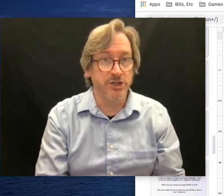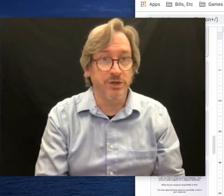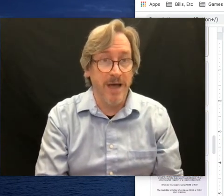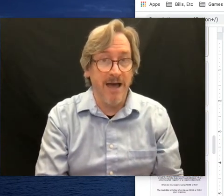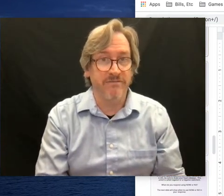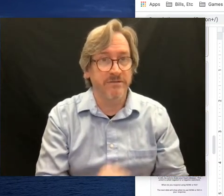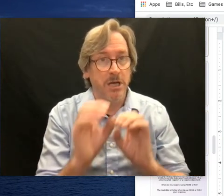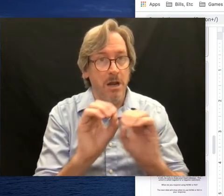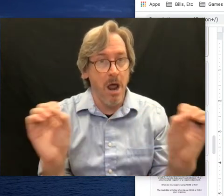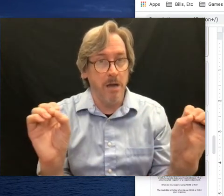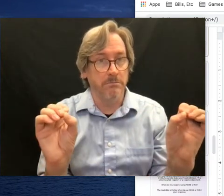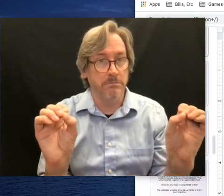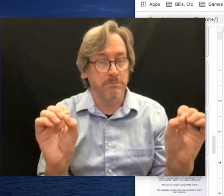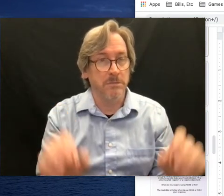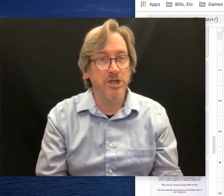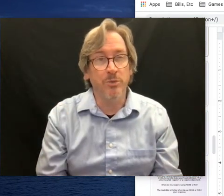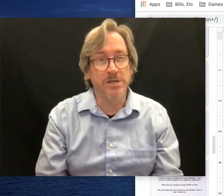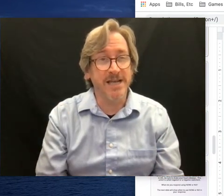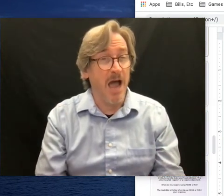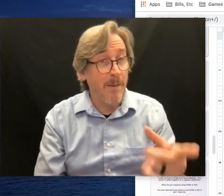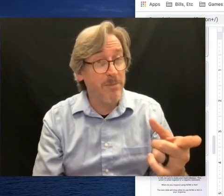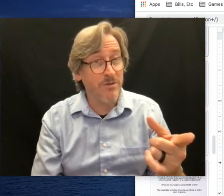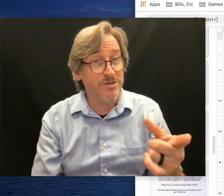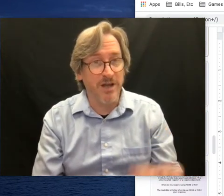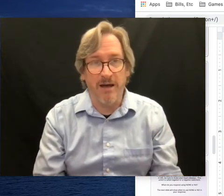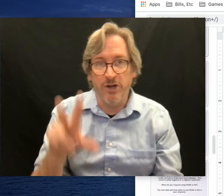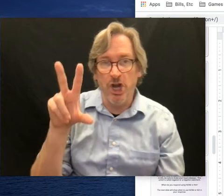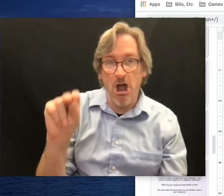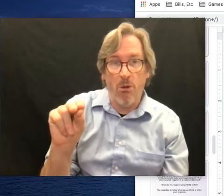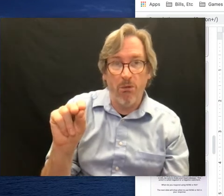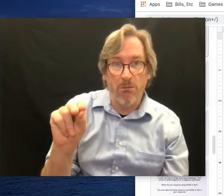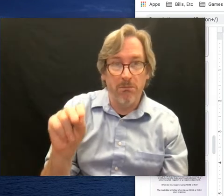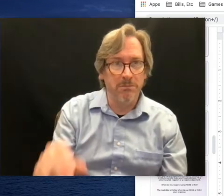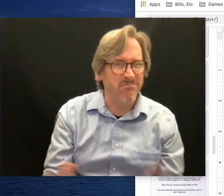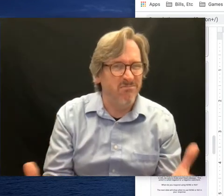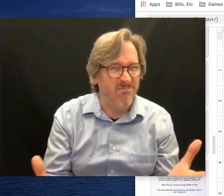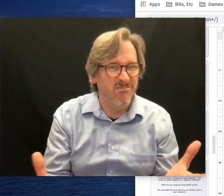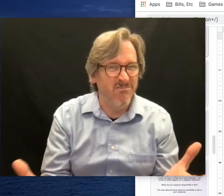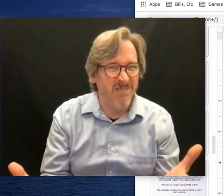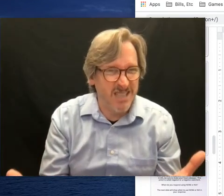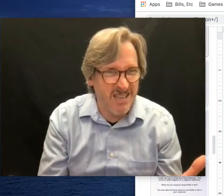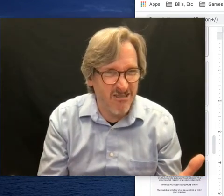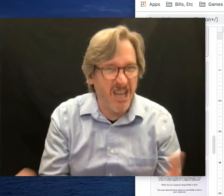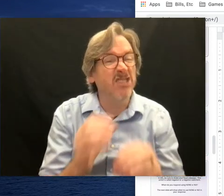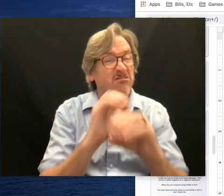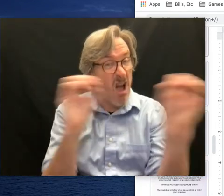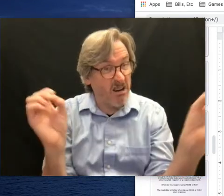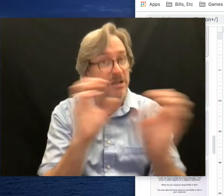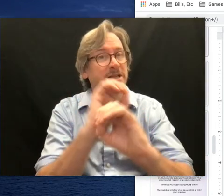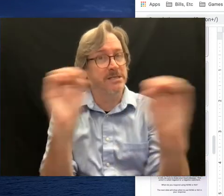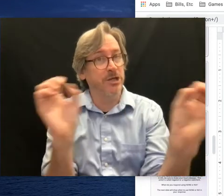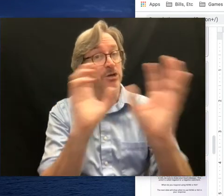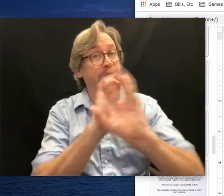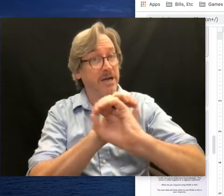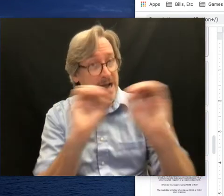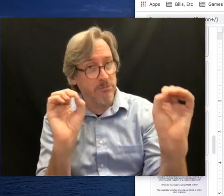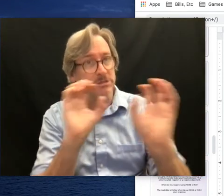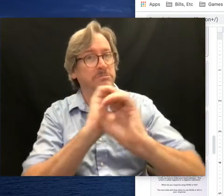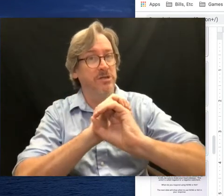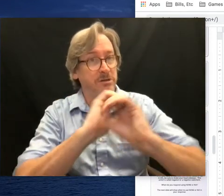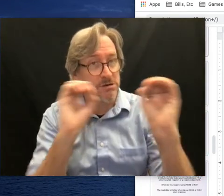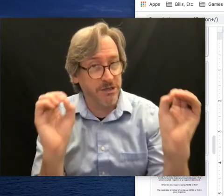brothers do you have? None. You wouldn't say, how many brothers do you have? No. That's not right. None. You're giving